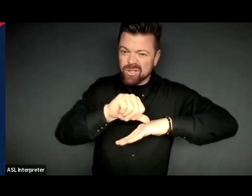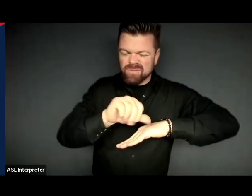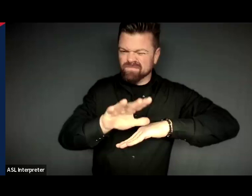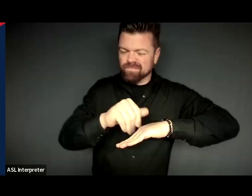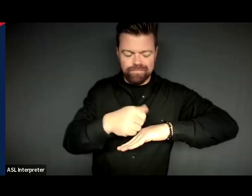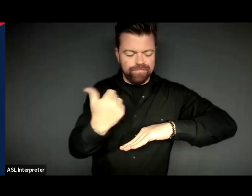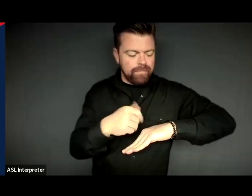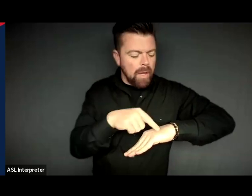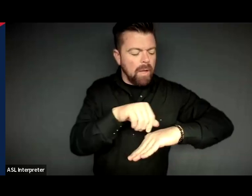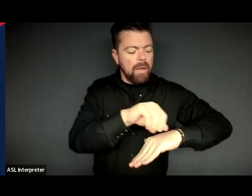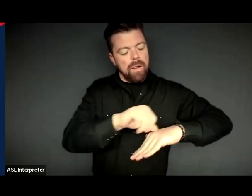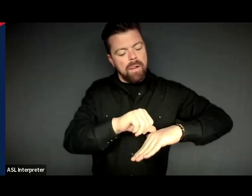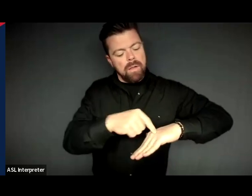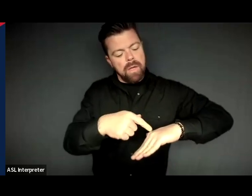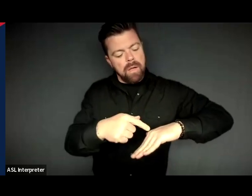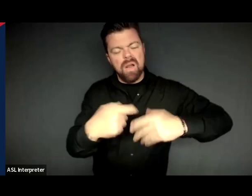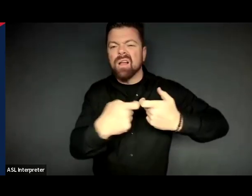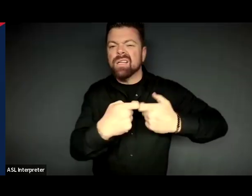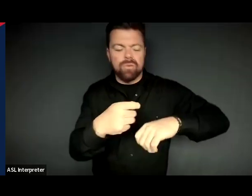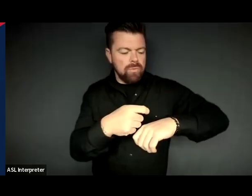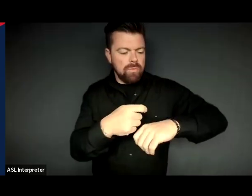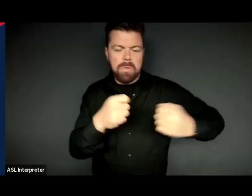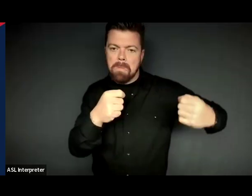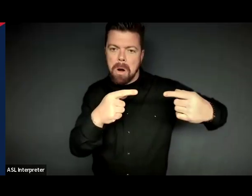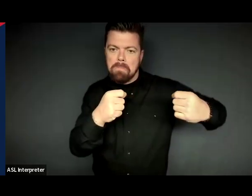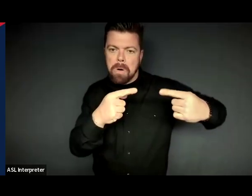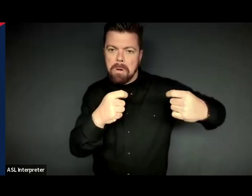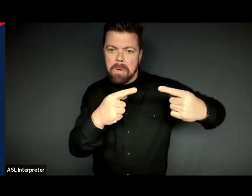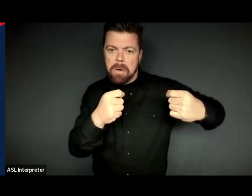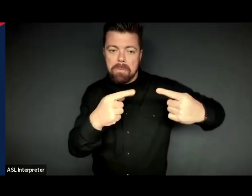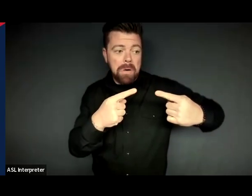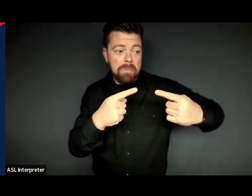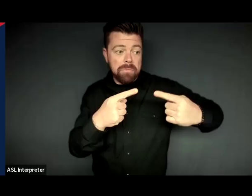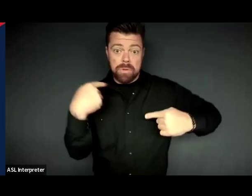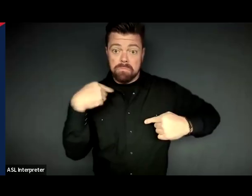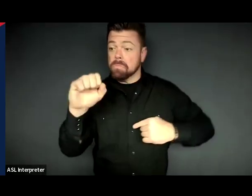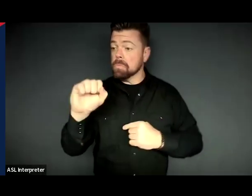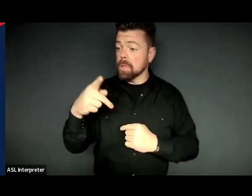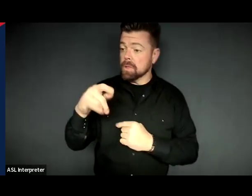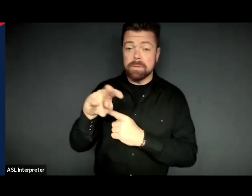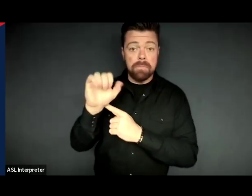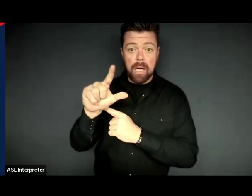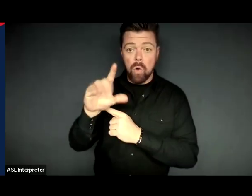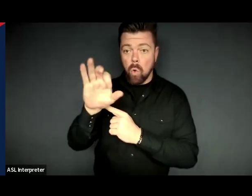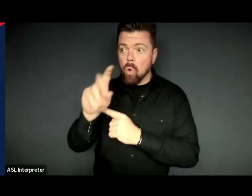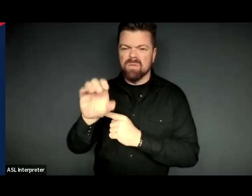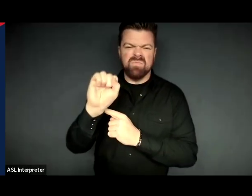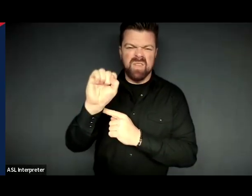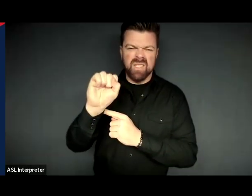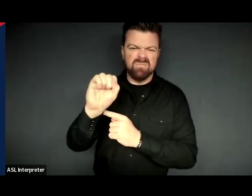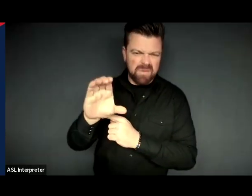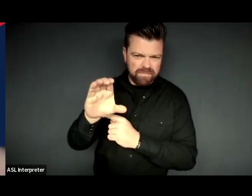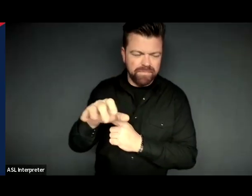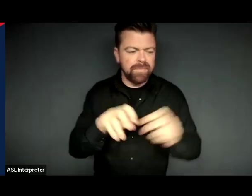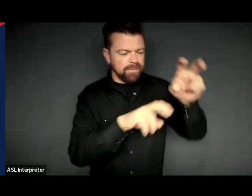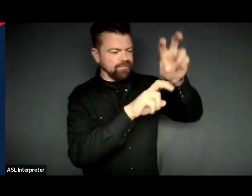it transmits these electrical uh, signals directly to the spinal cord. If it's in the upper part of the body, it helps